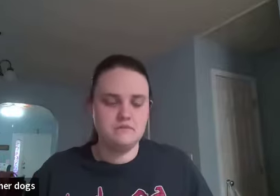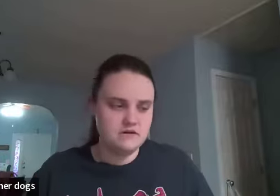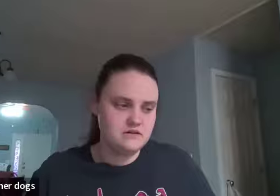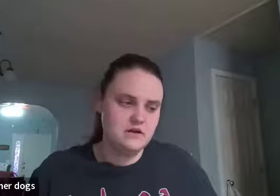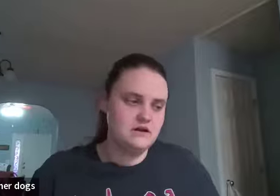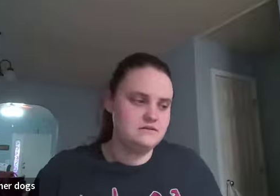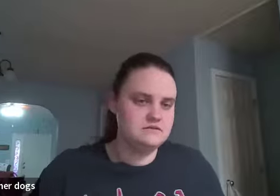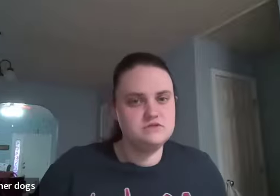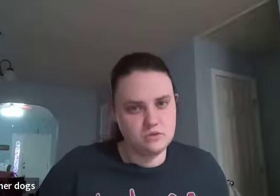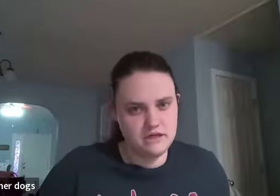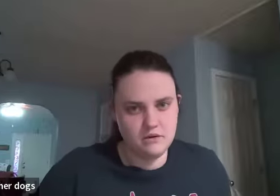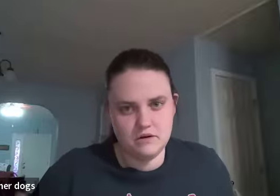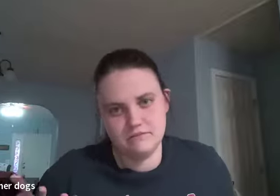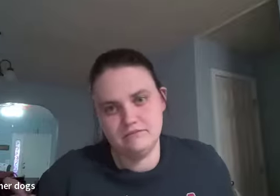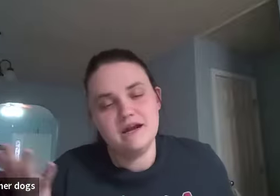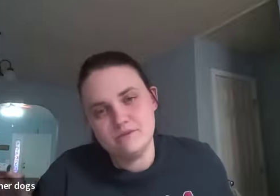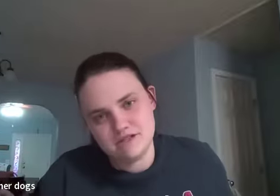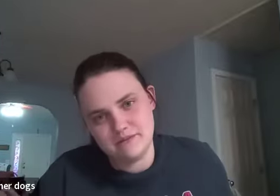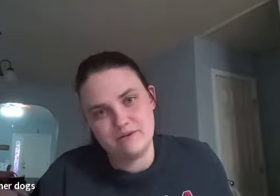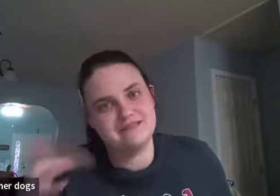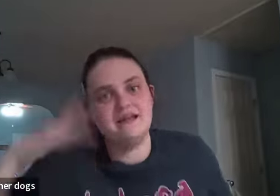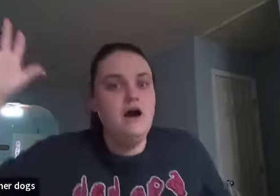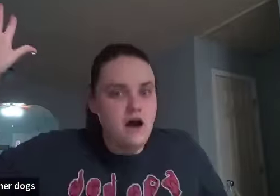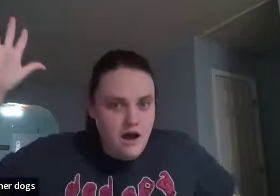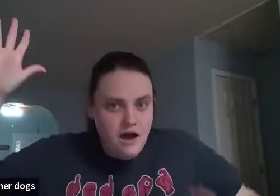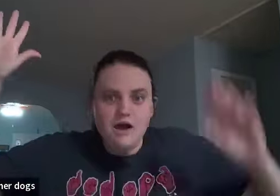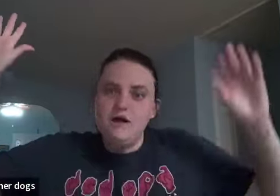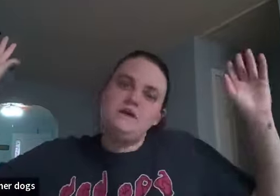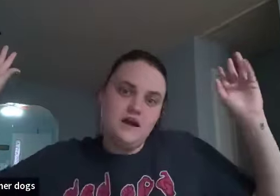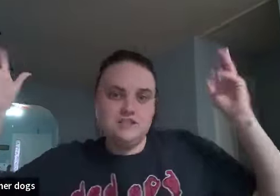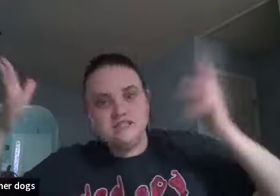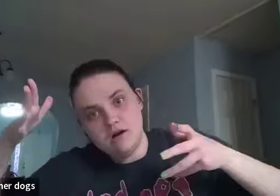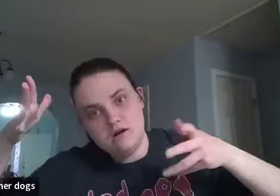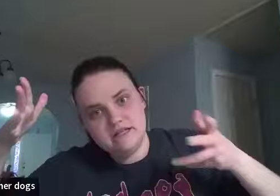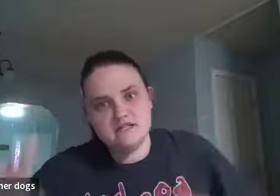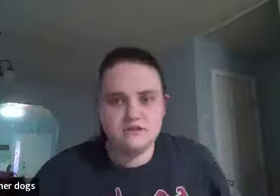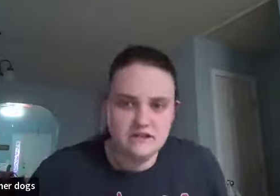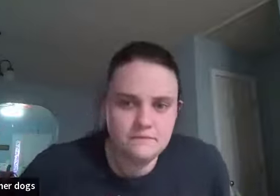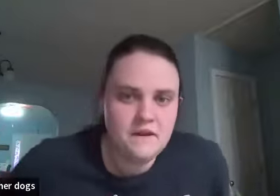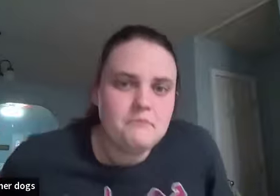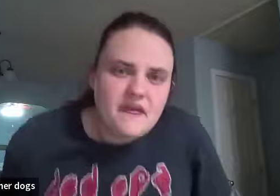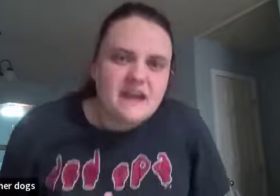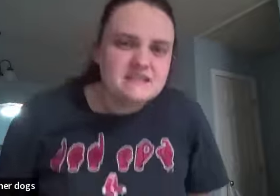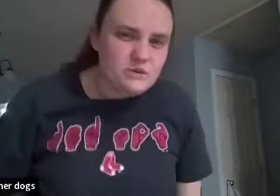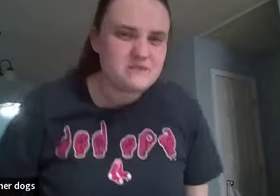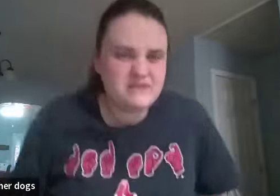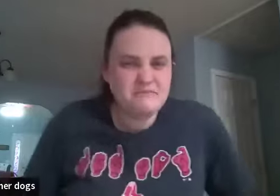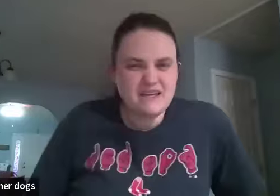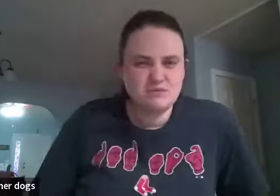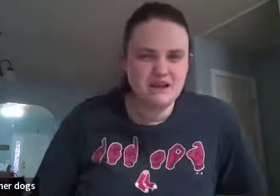and sort of deal where not everyone's going to be always like, oh my gosh, let's talk all day sort of deal. But that is always like the best way.